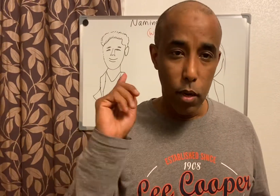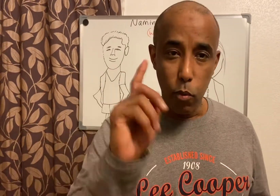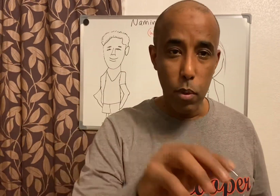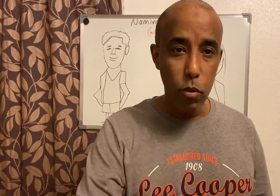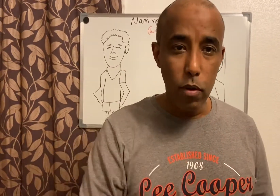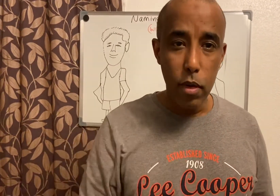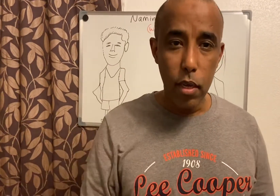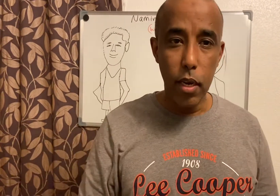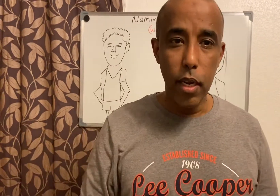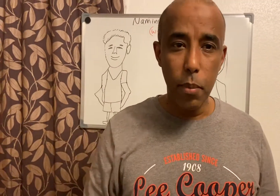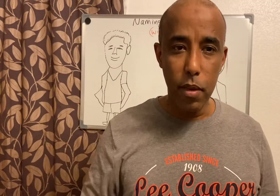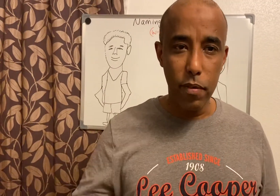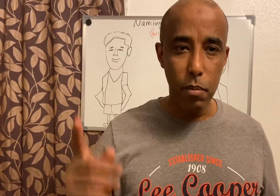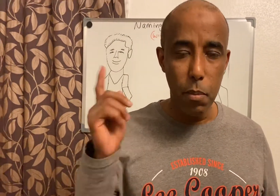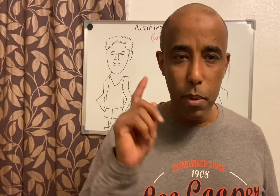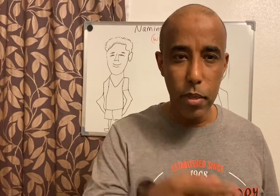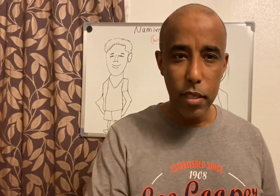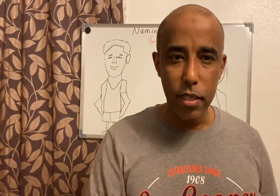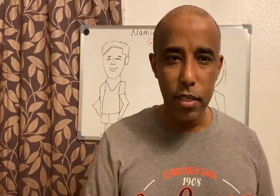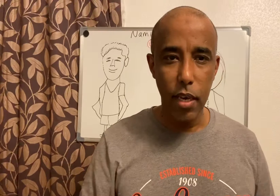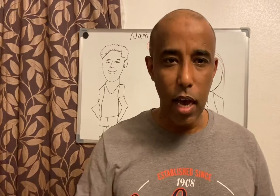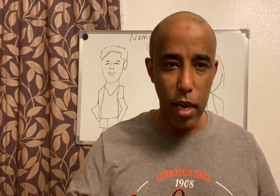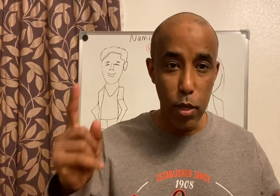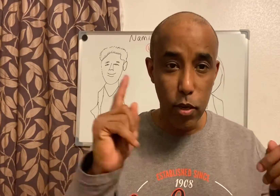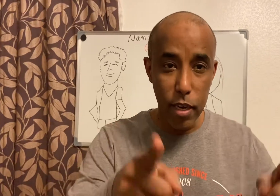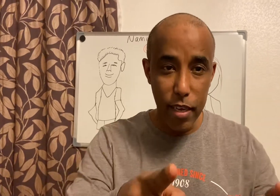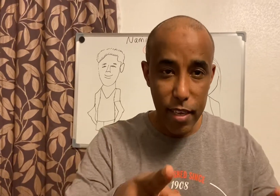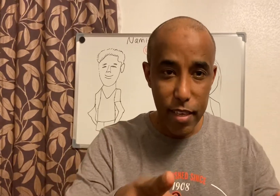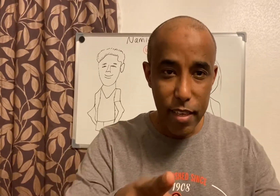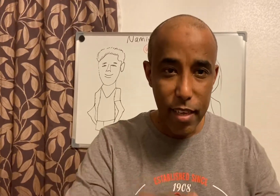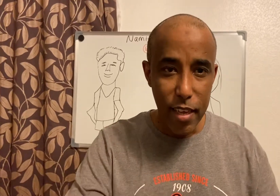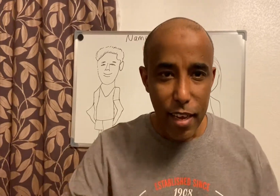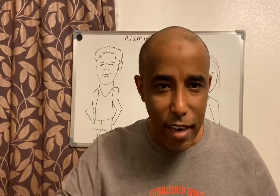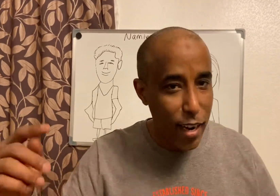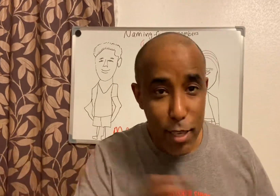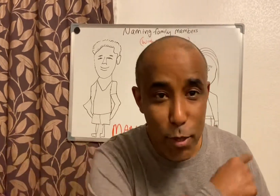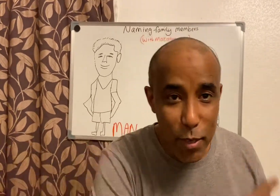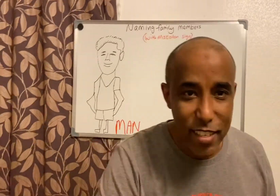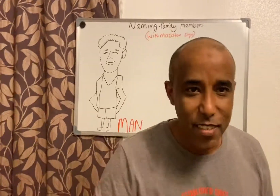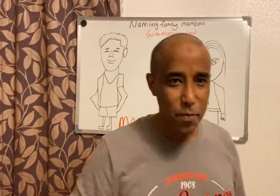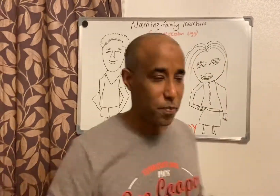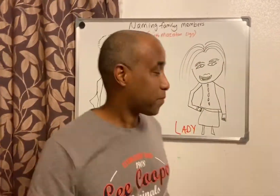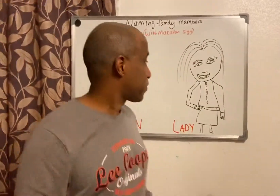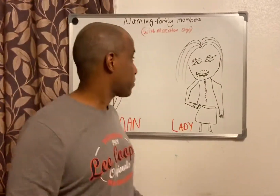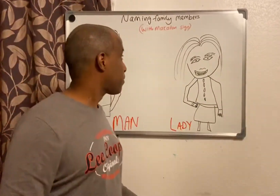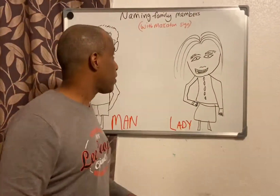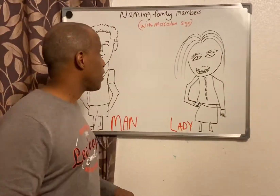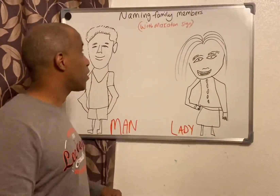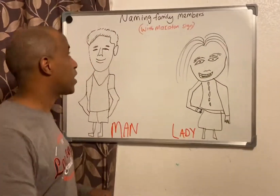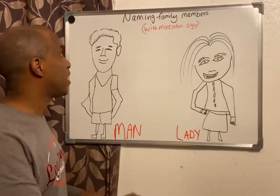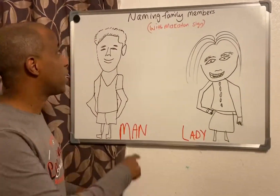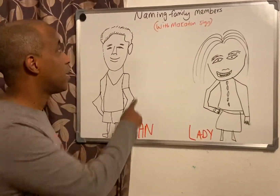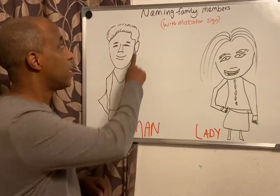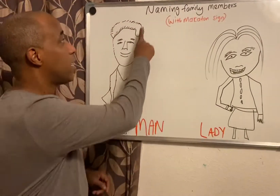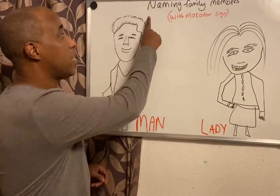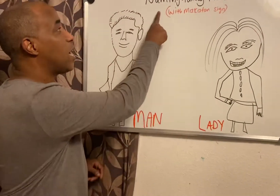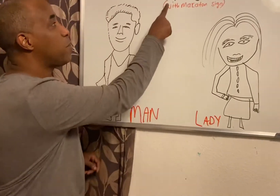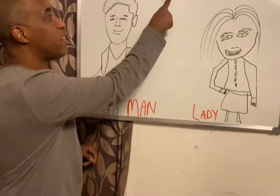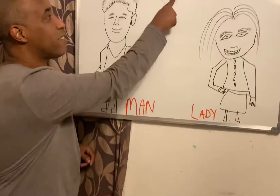one more naming family members. Are you ready? Let's do it. Okay, naming